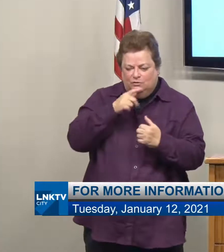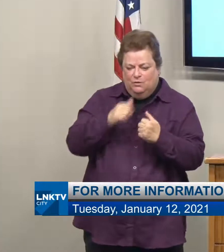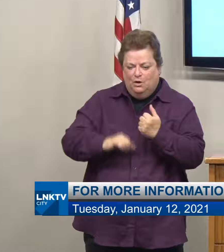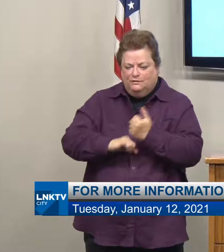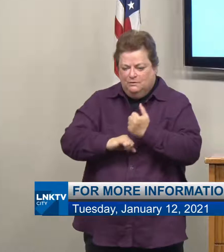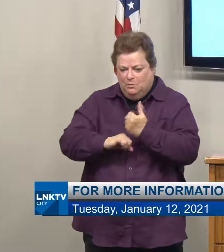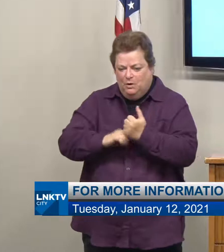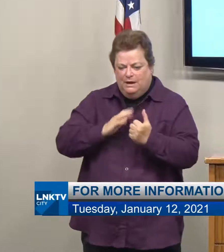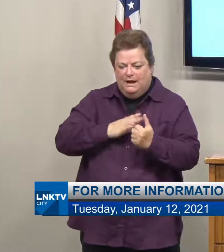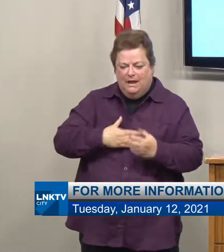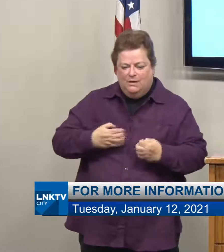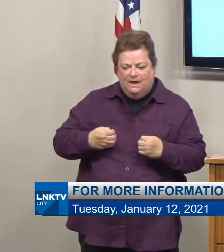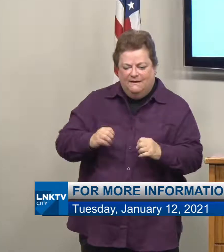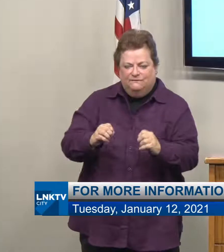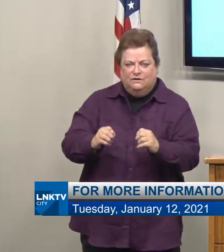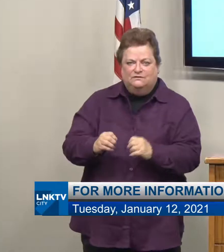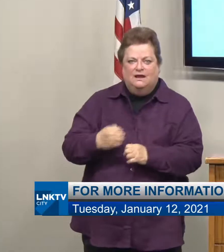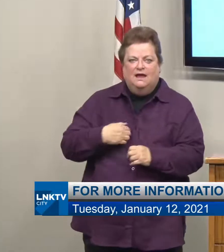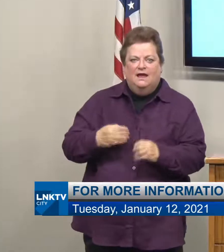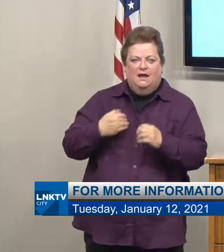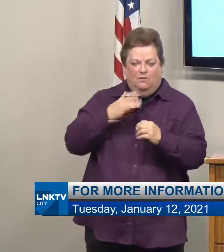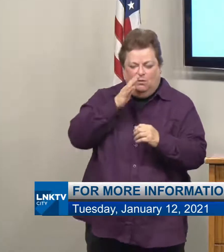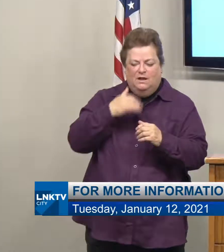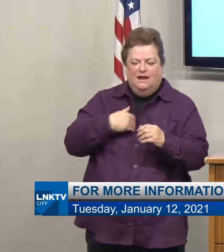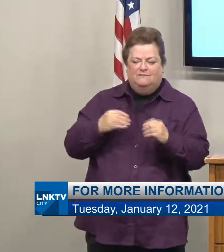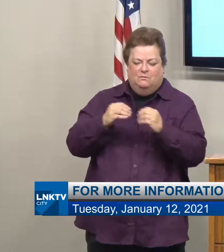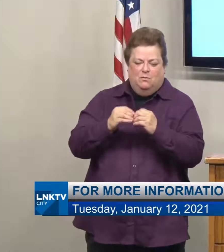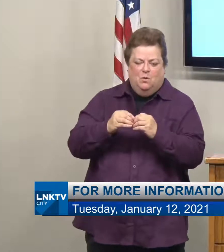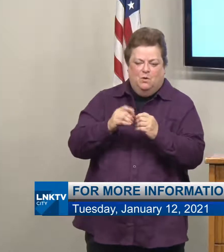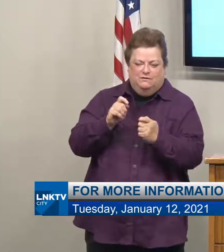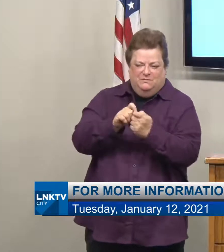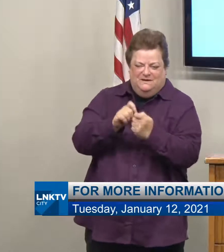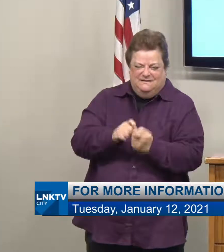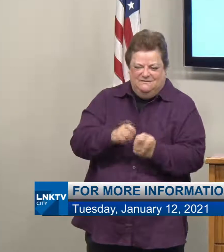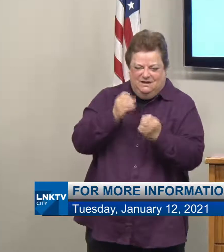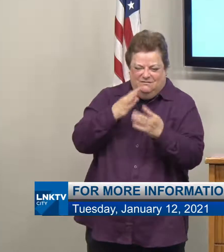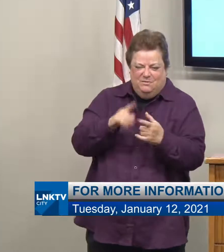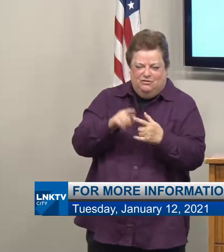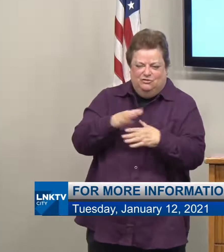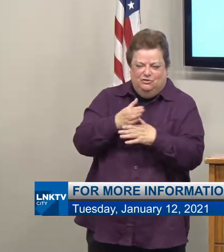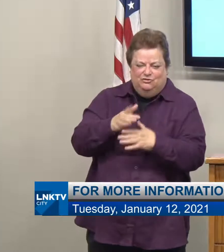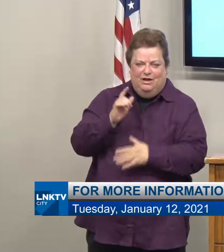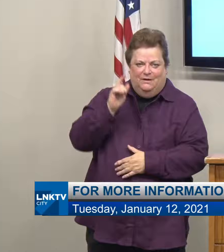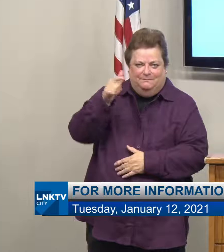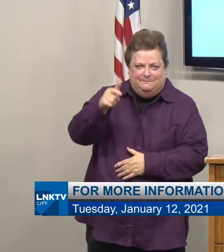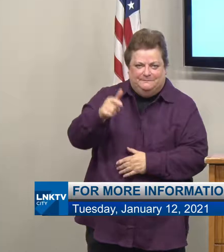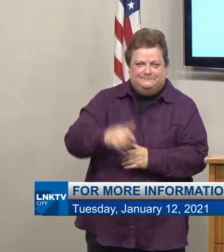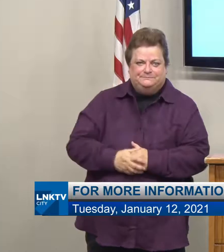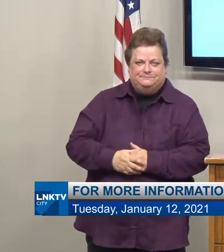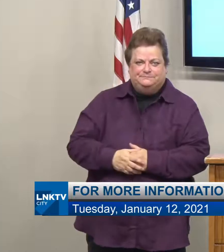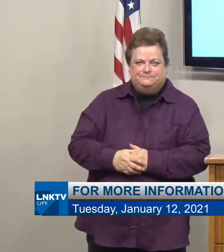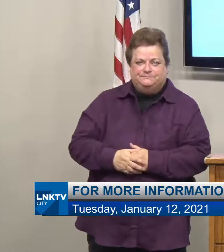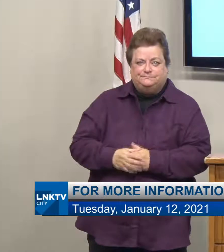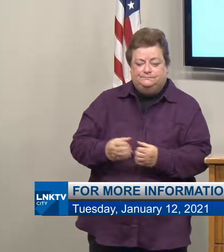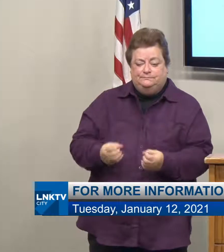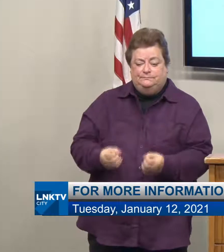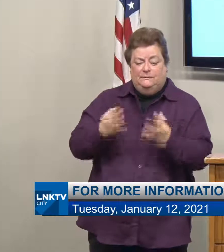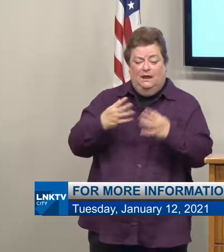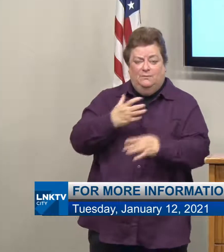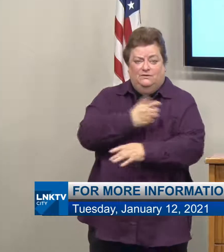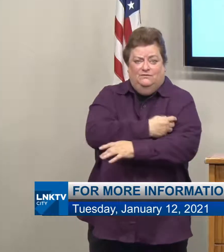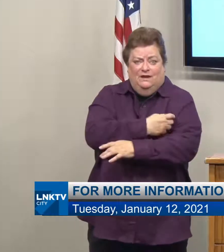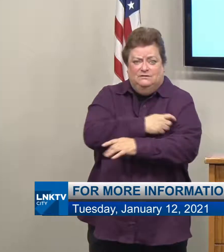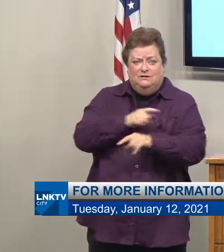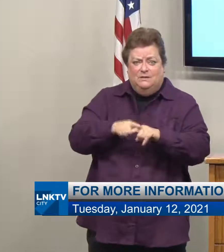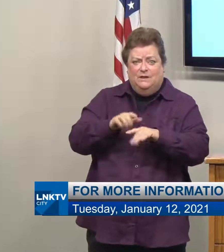vaccination effort, and we will have more specifics to share in the near future. The amount of vaccine we have available is dependent